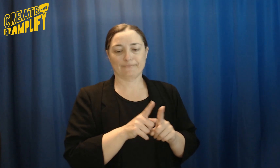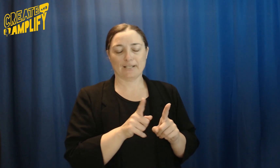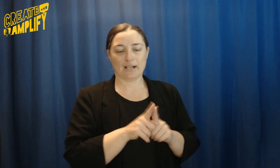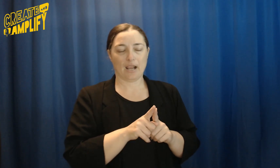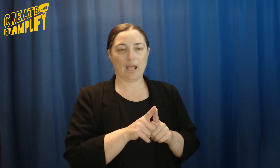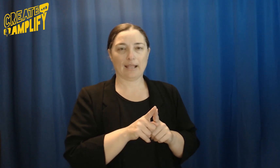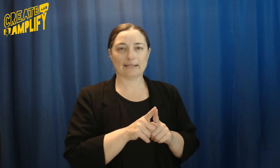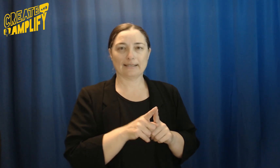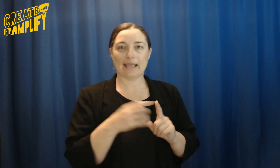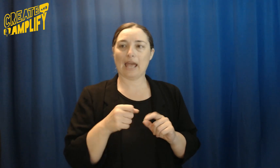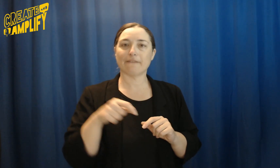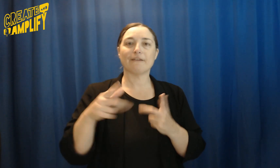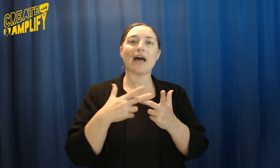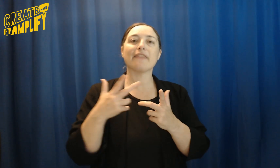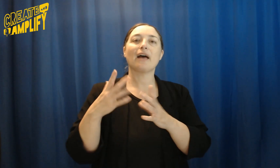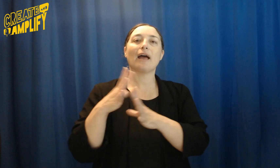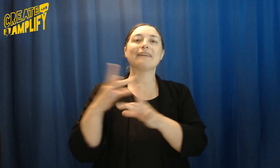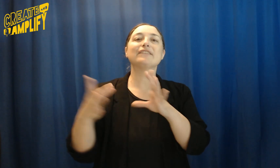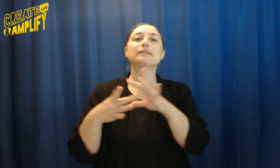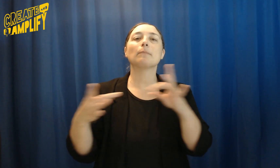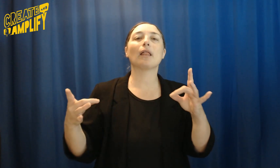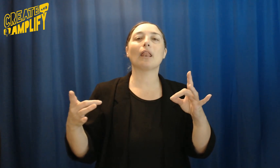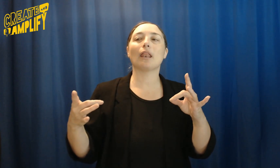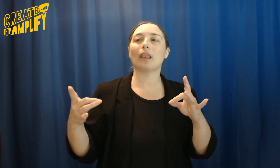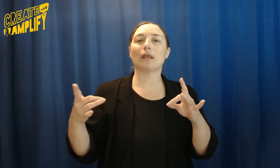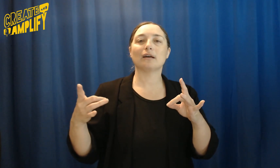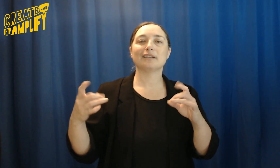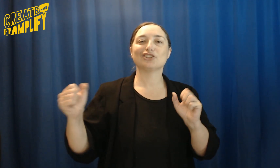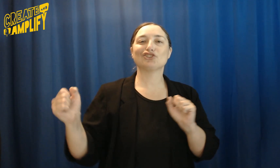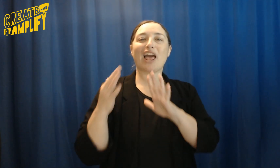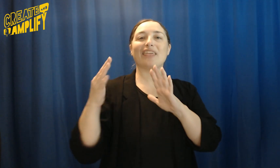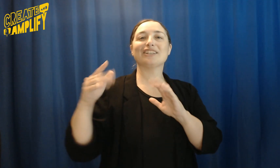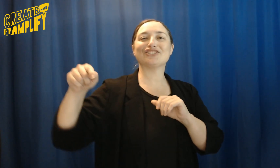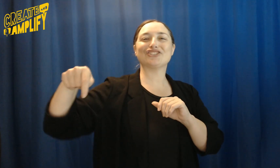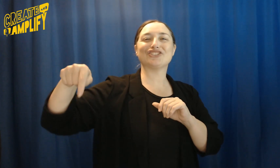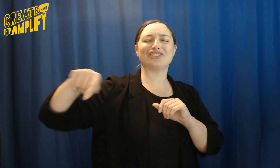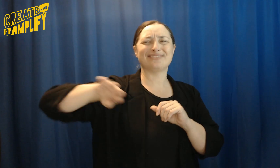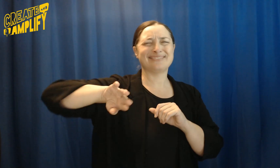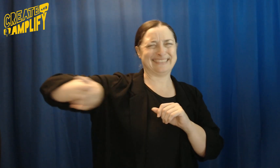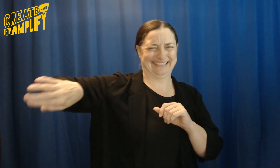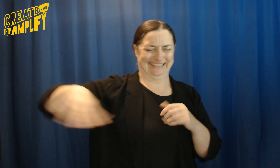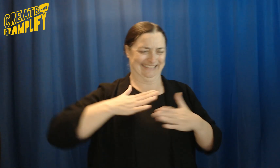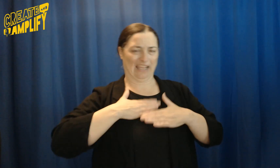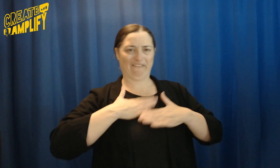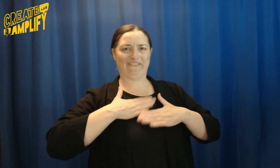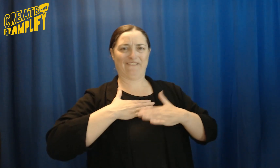challenger who doesn't exist. Yeah, it's essential